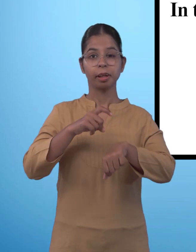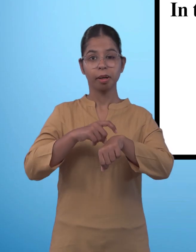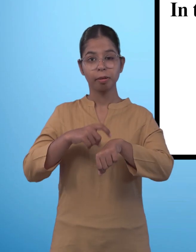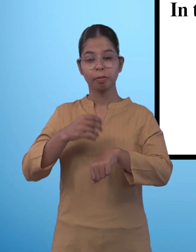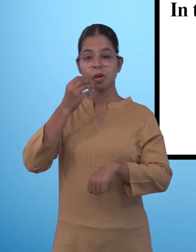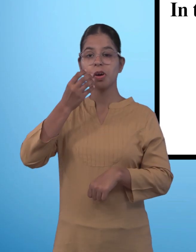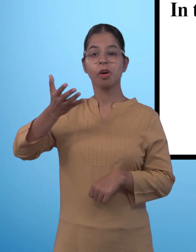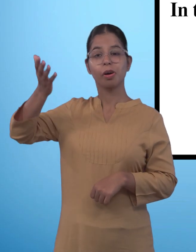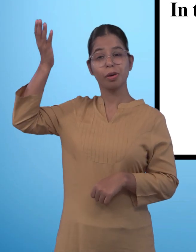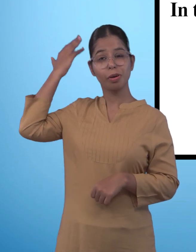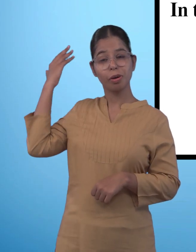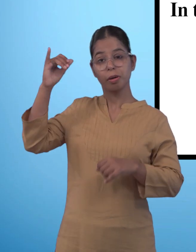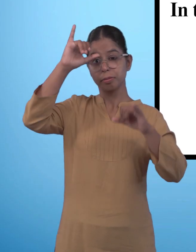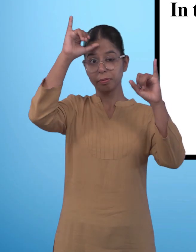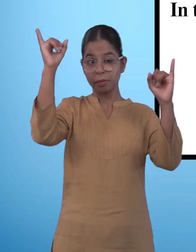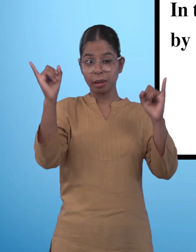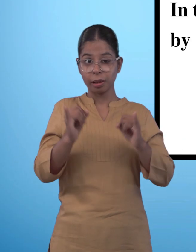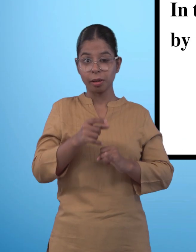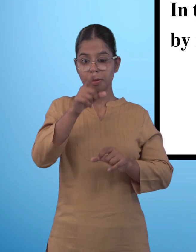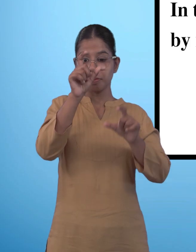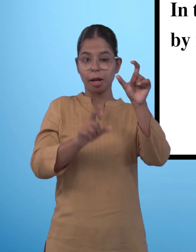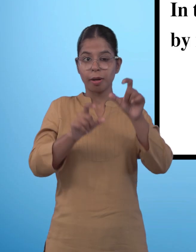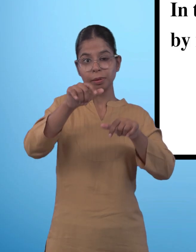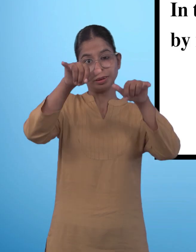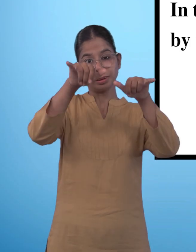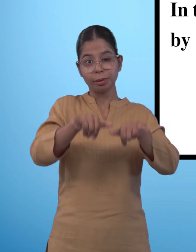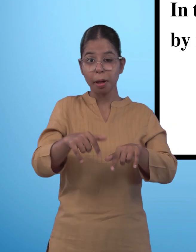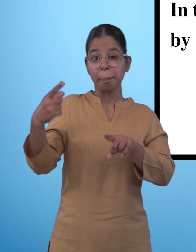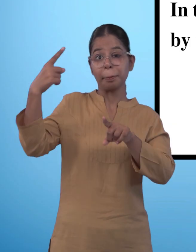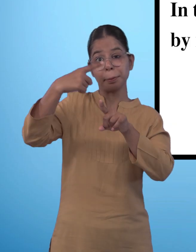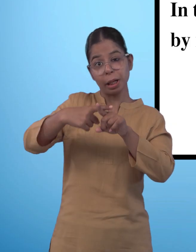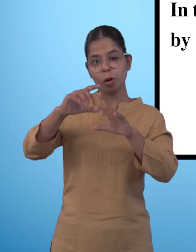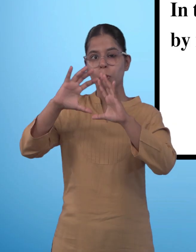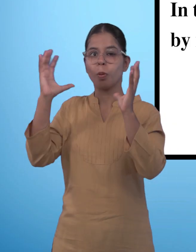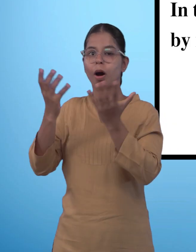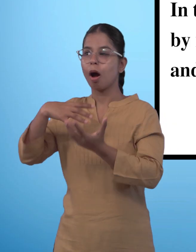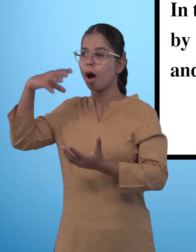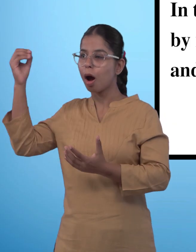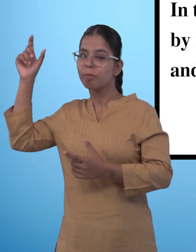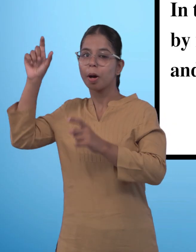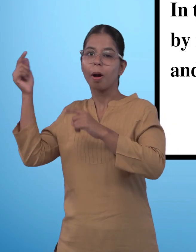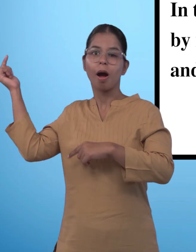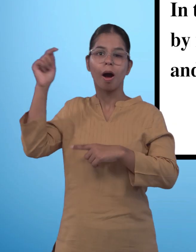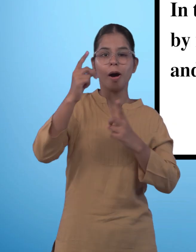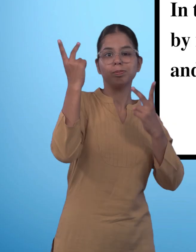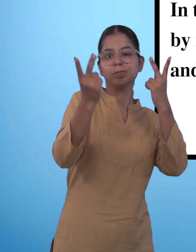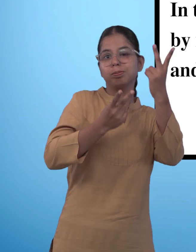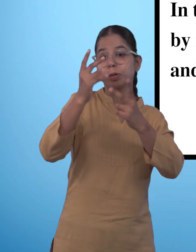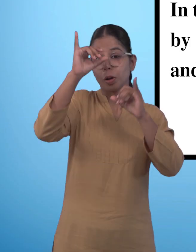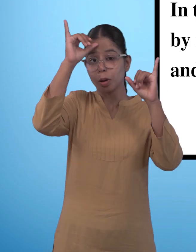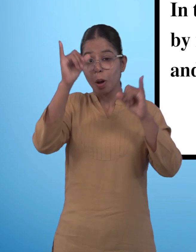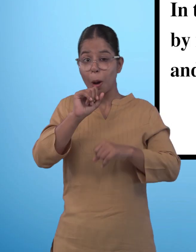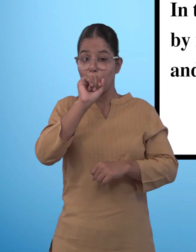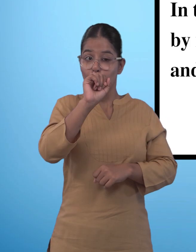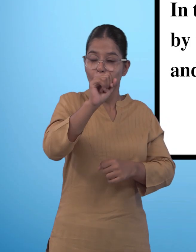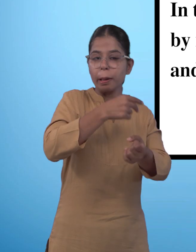In the course of history, India has been called by many names, both by its inhabitants and by visitors from